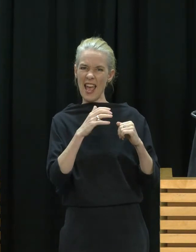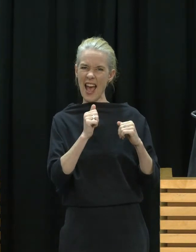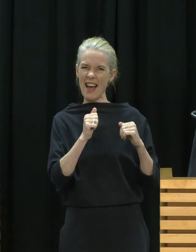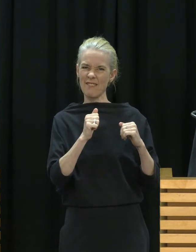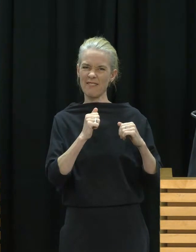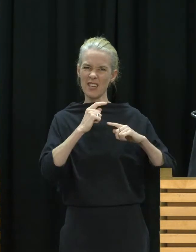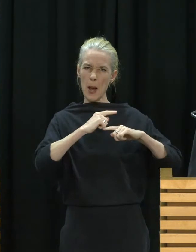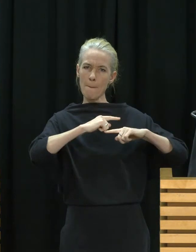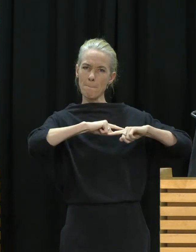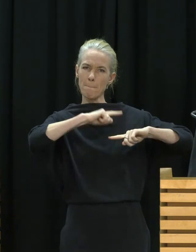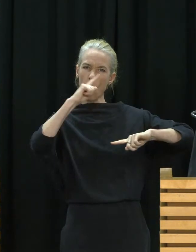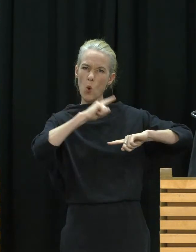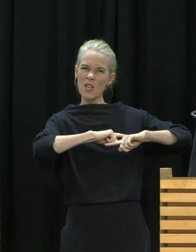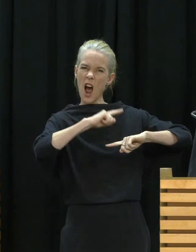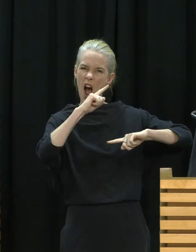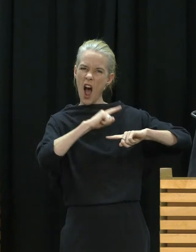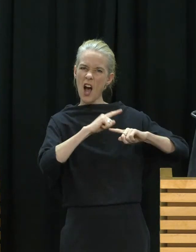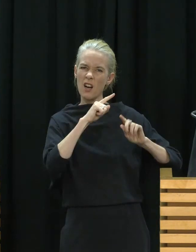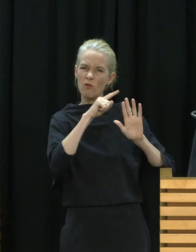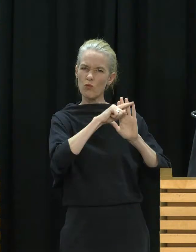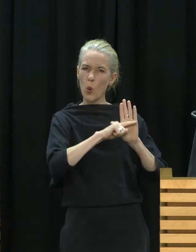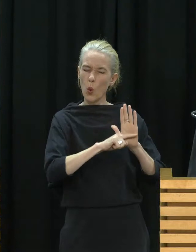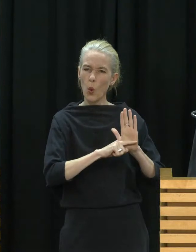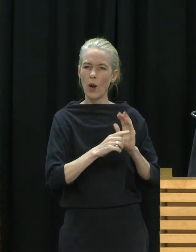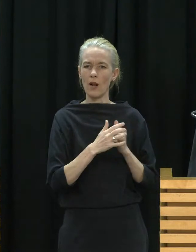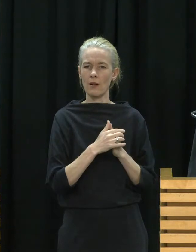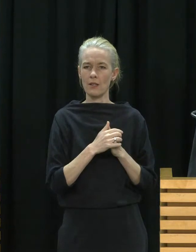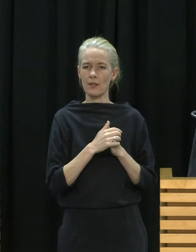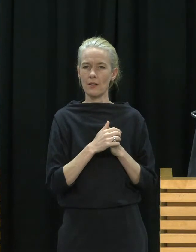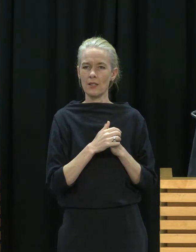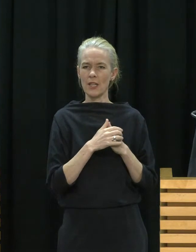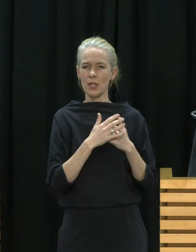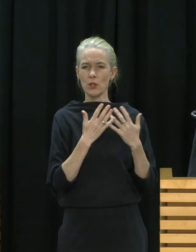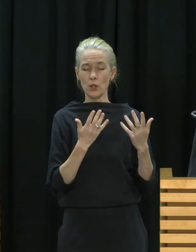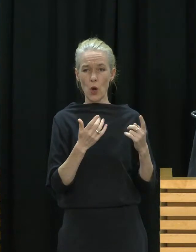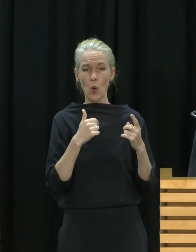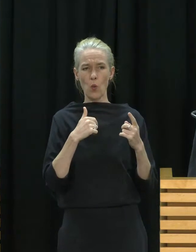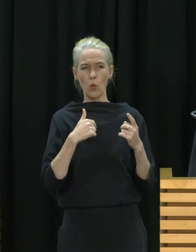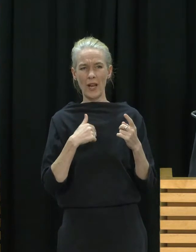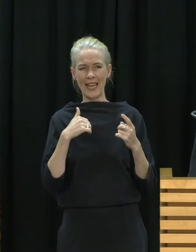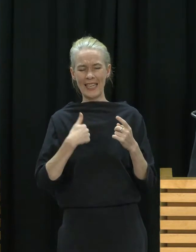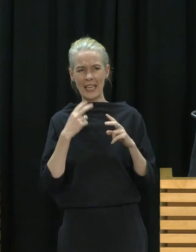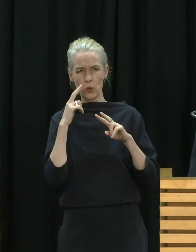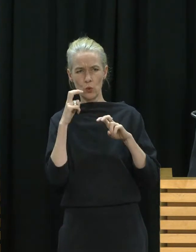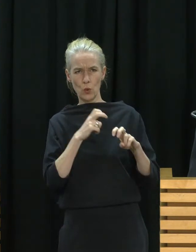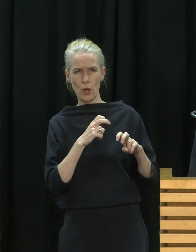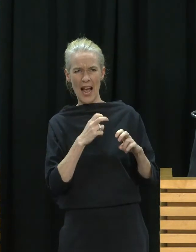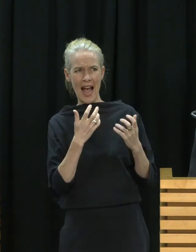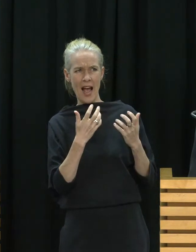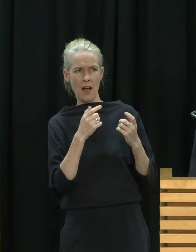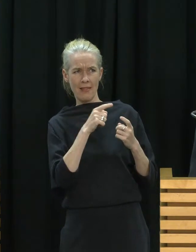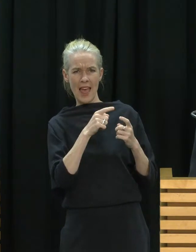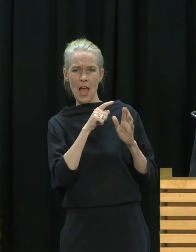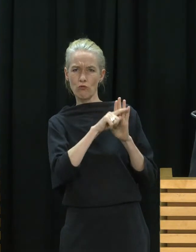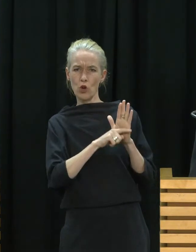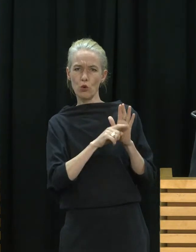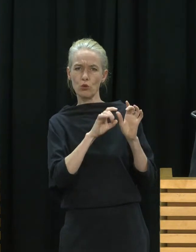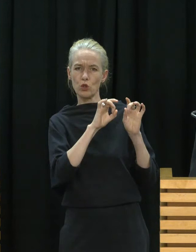their lockdown measures or their measures against COVID in terms of other states and our bubble relationship